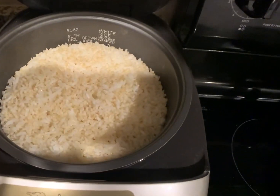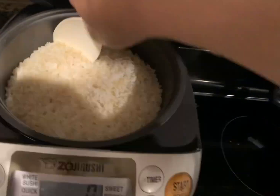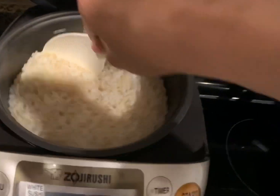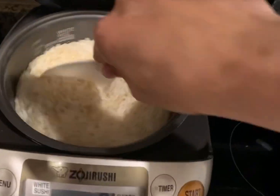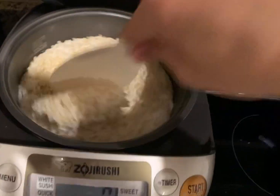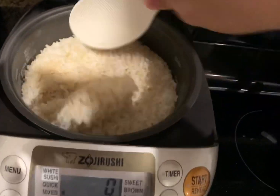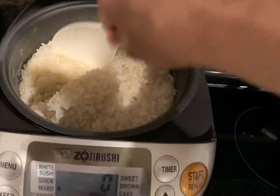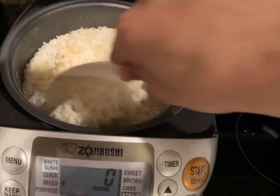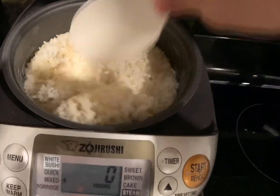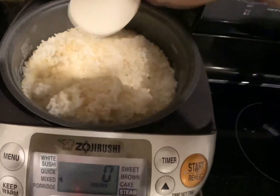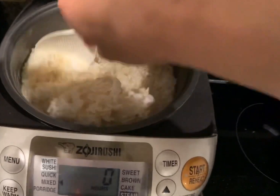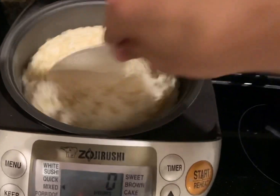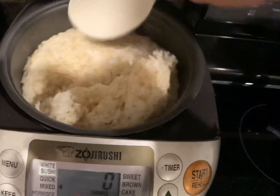Let's see what it looks like.